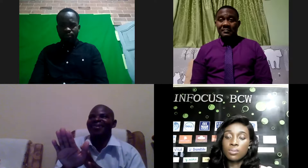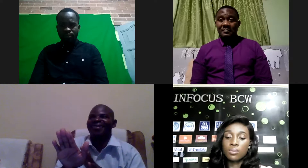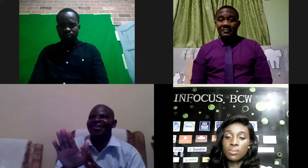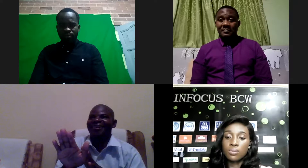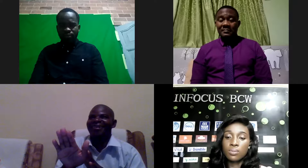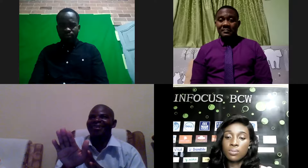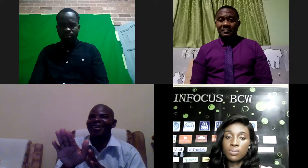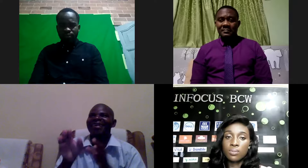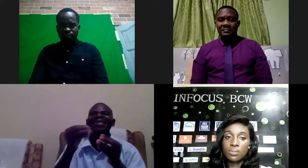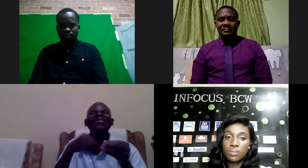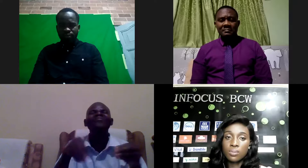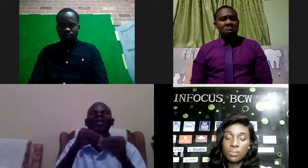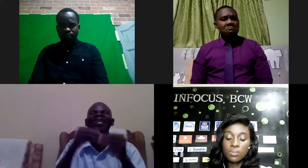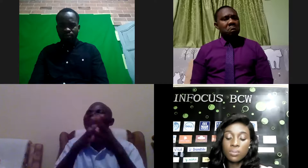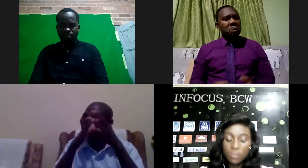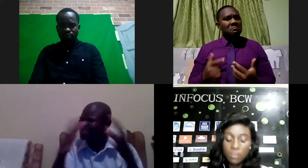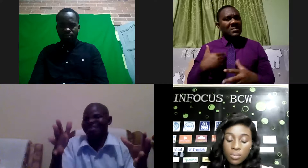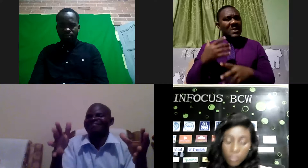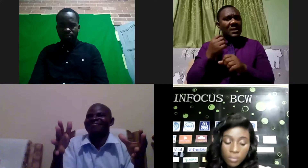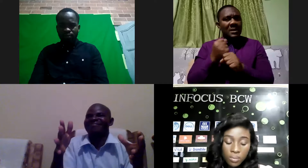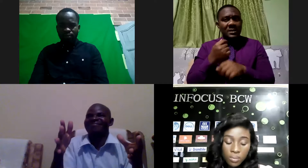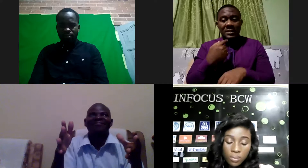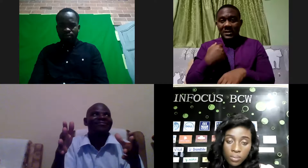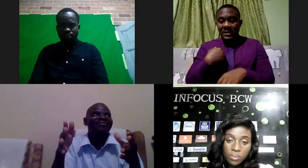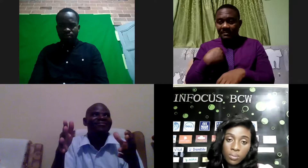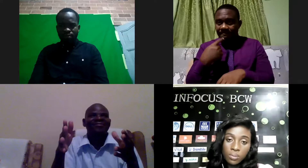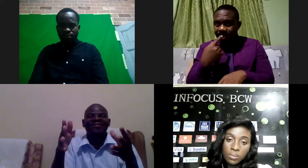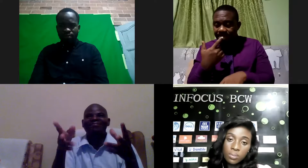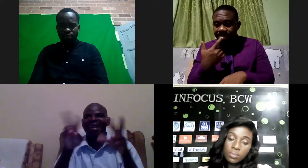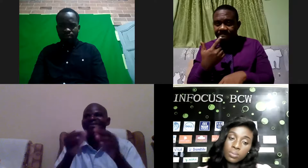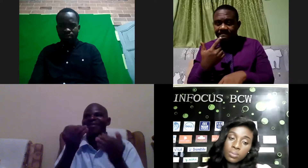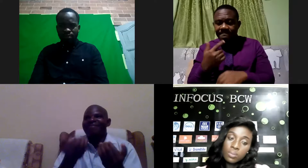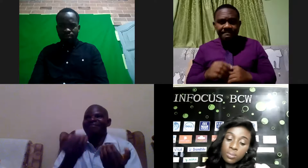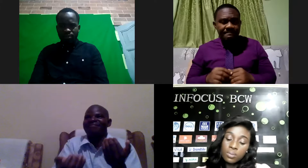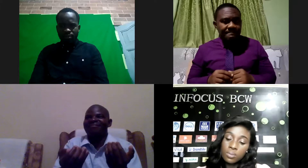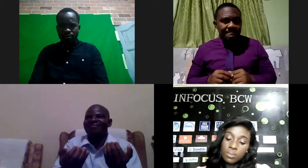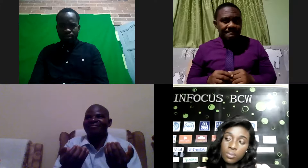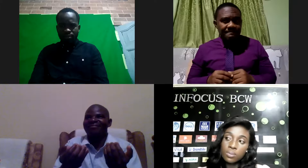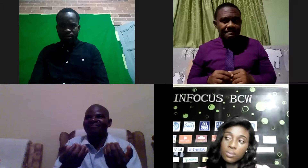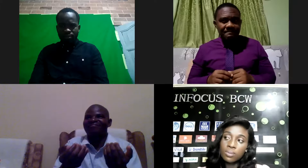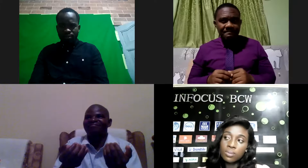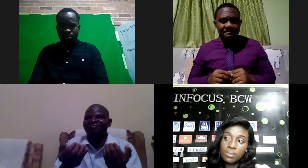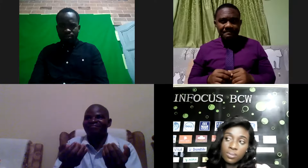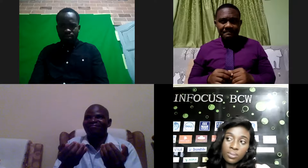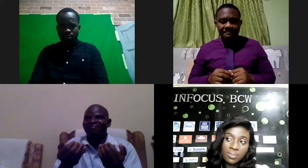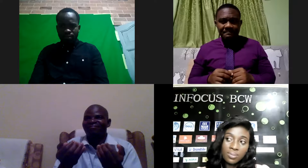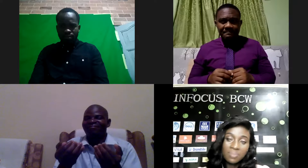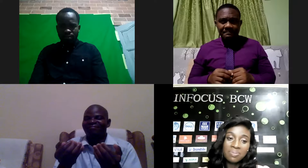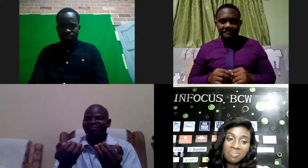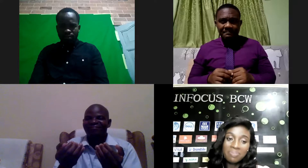Yeah, in short, I can say, all in all, it's part of the human rights.